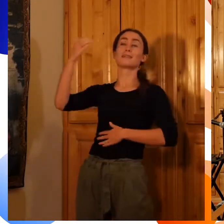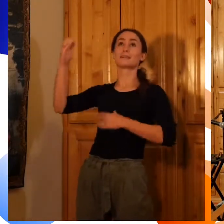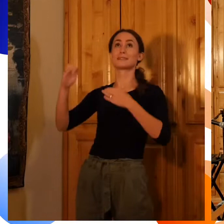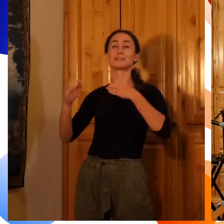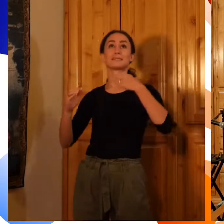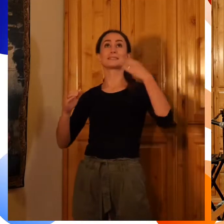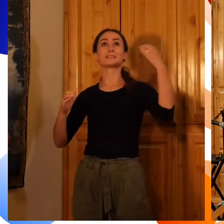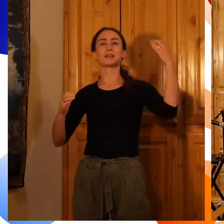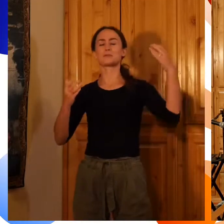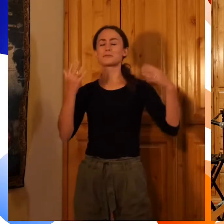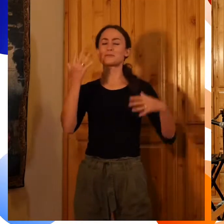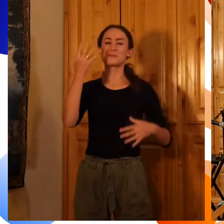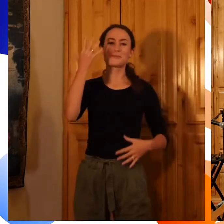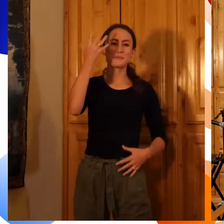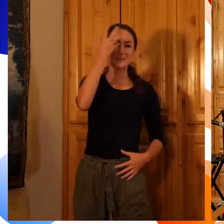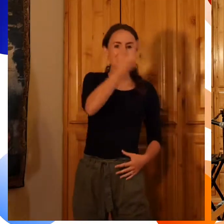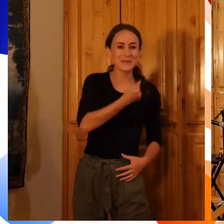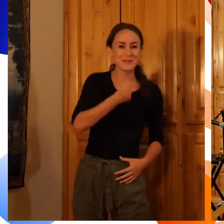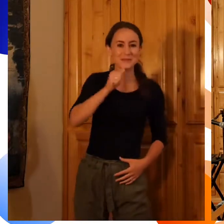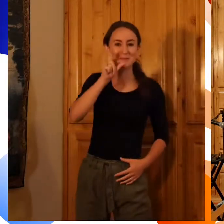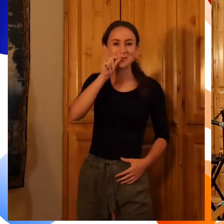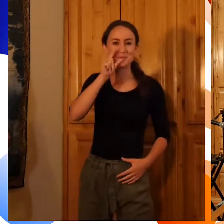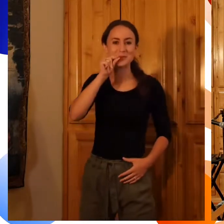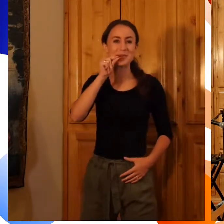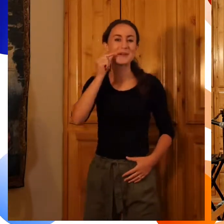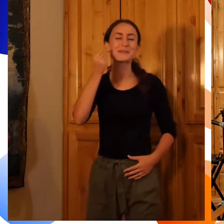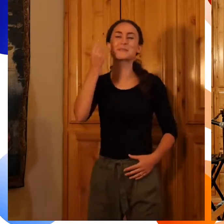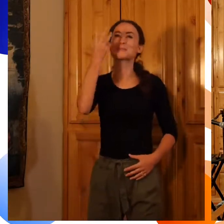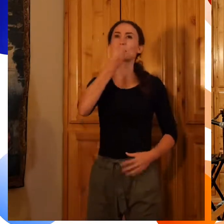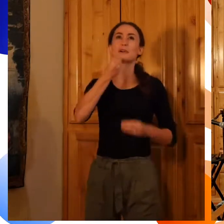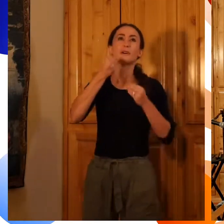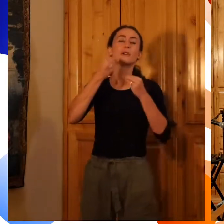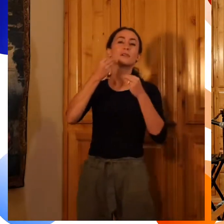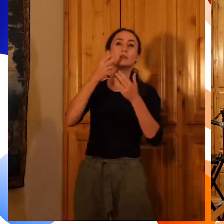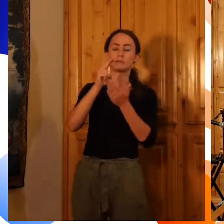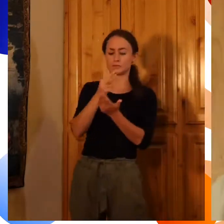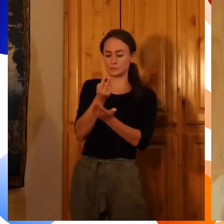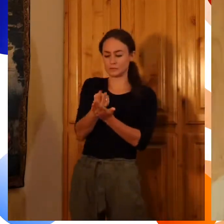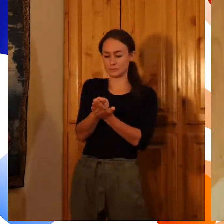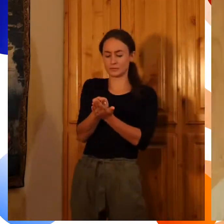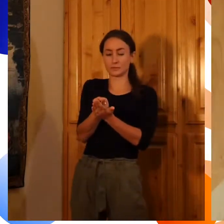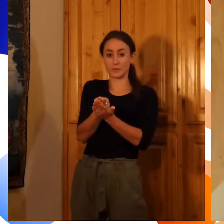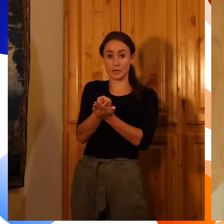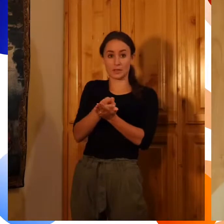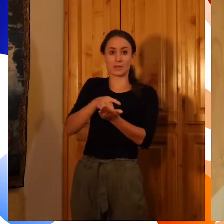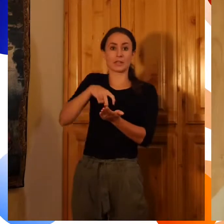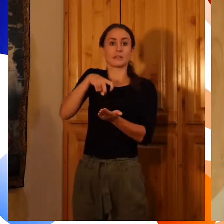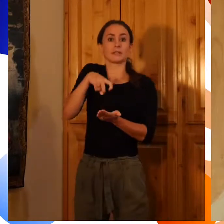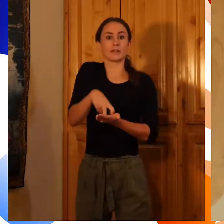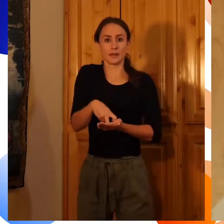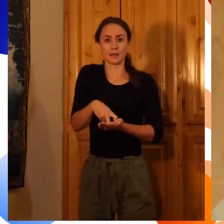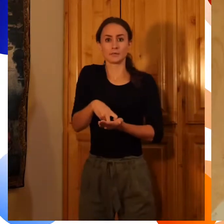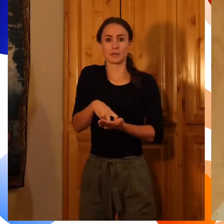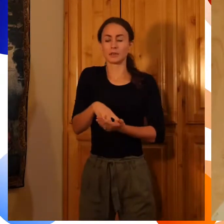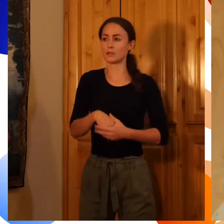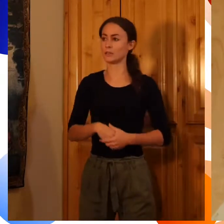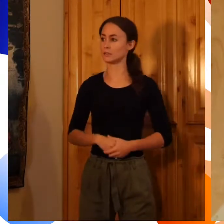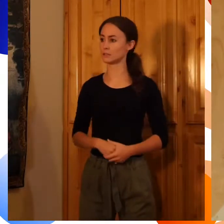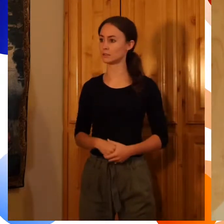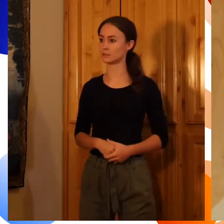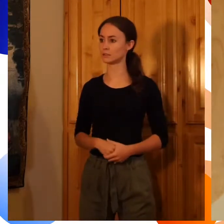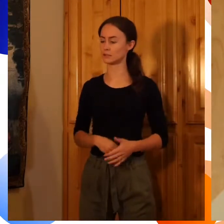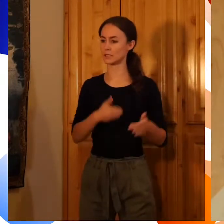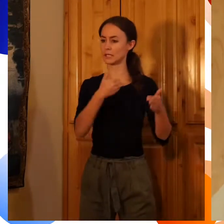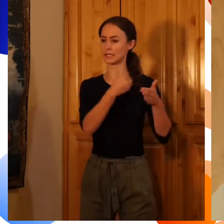beautiful. And so until he sat up. But there, next to the campfire, the burnt-out